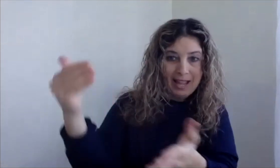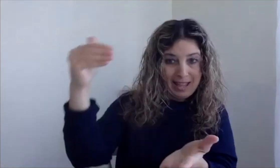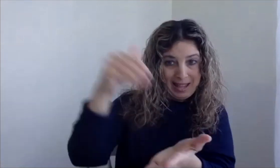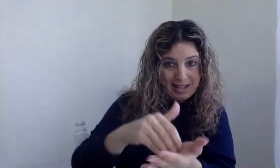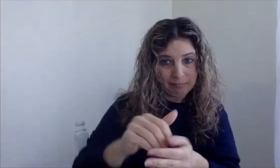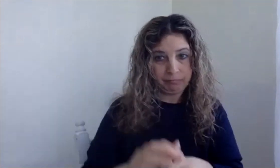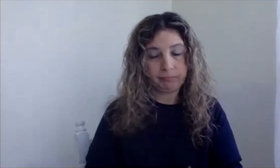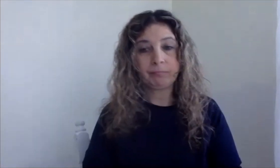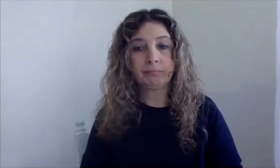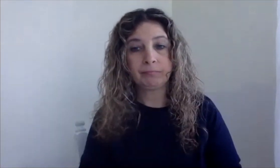So I emailed yet again.